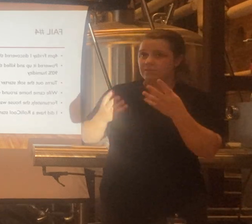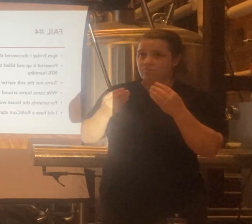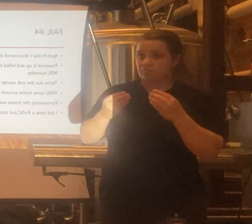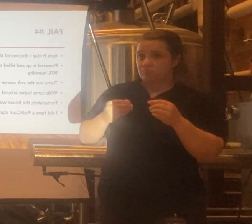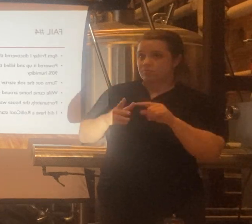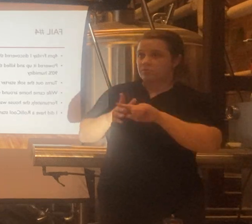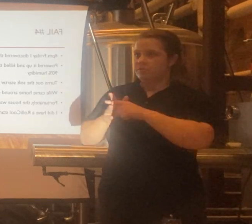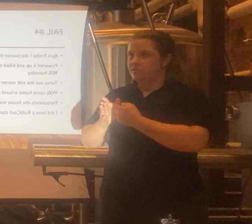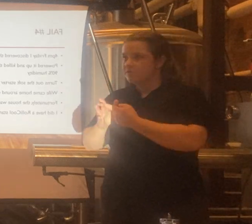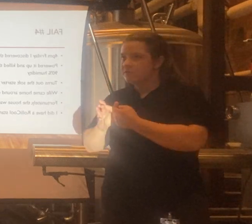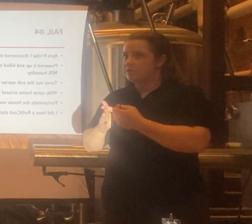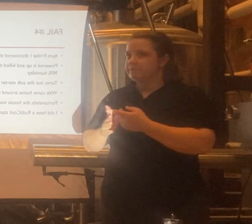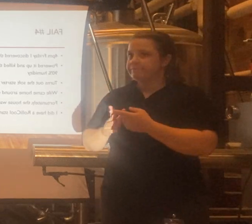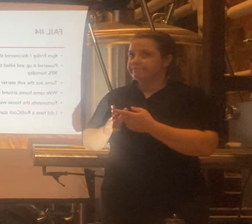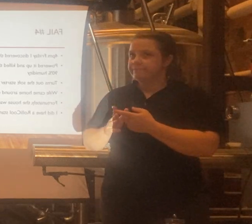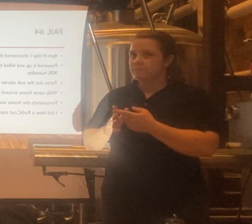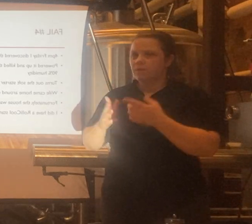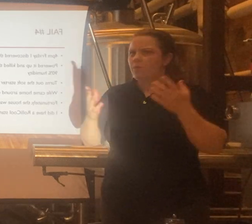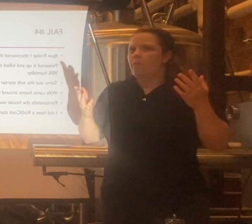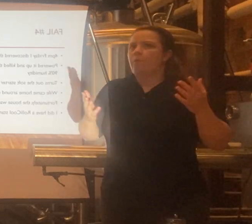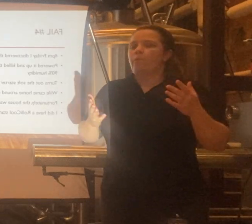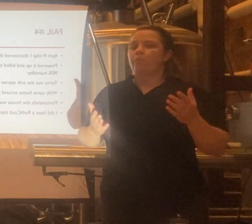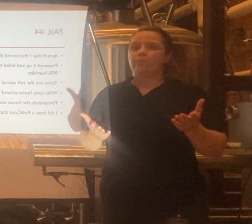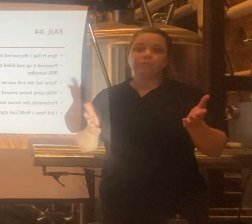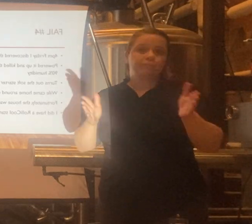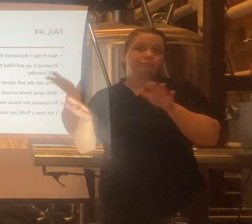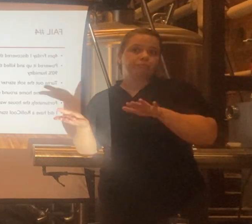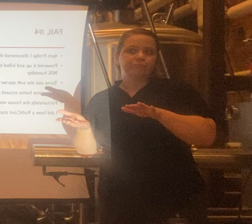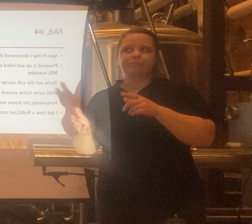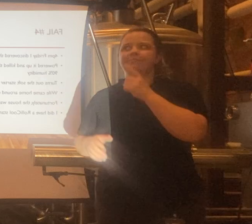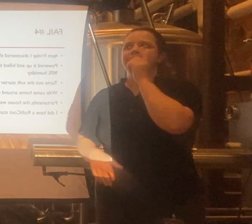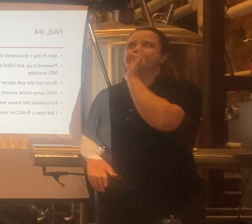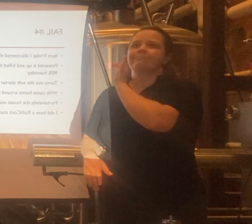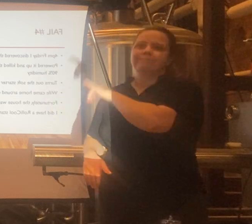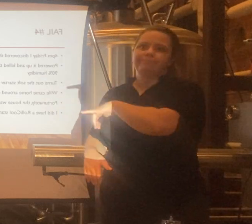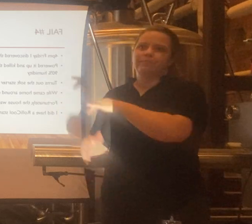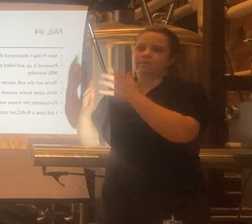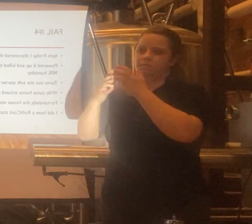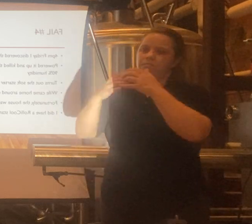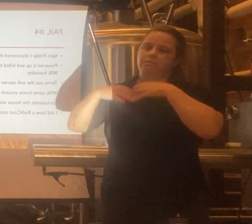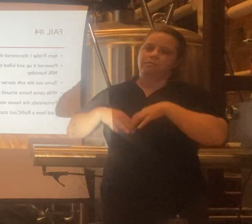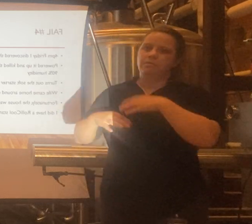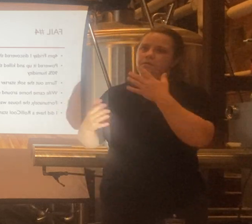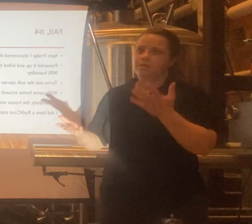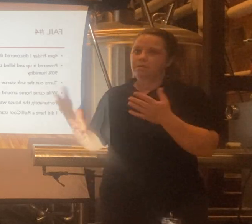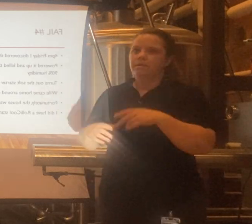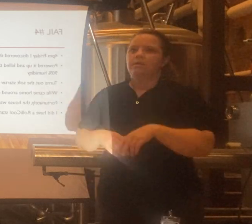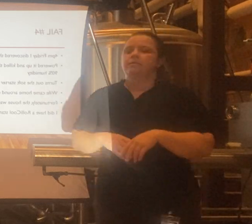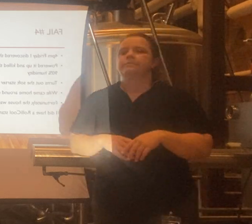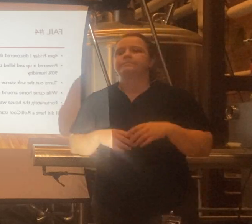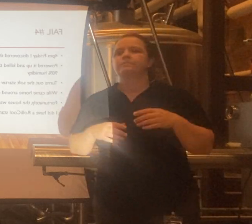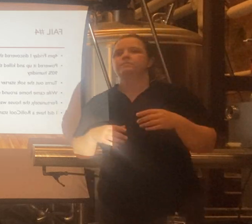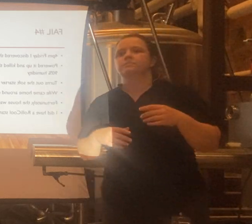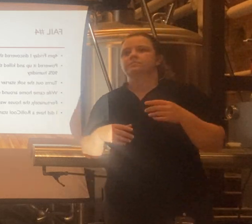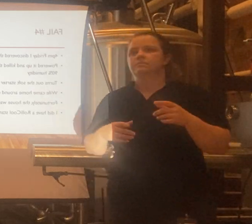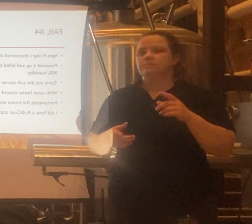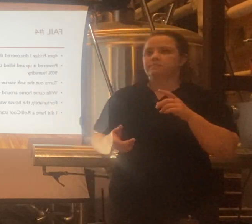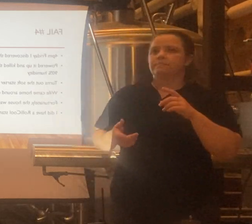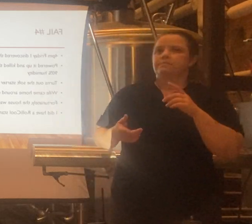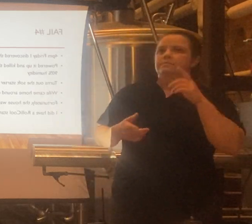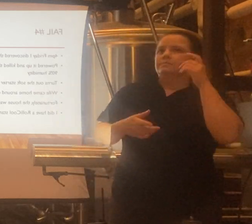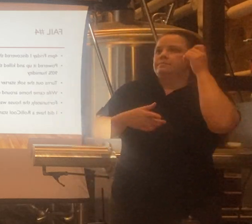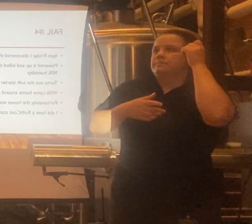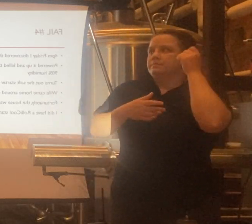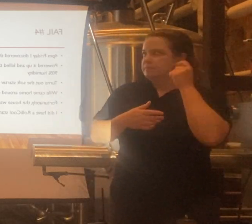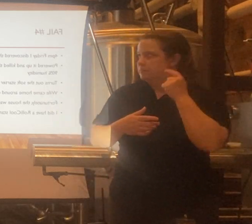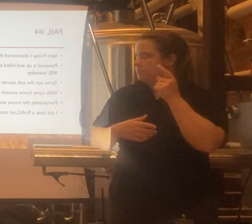guess what died? The soft starter. So it turns out the vendor had identified a faulty product inside the soft starter. It was warranted. They gave me a brand